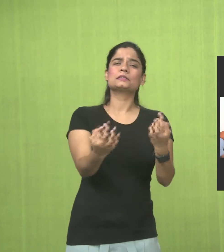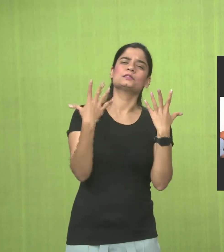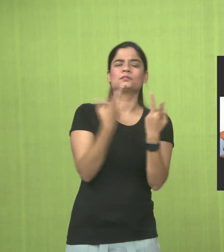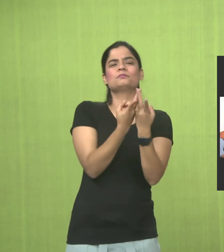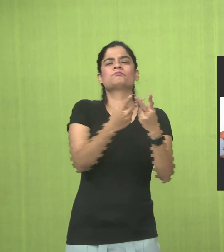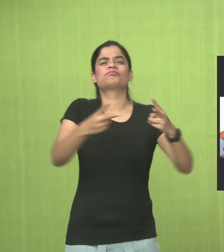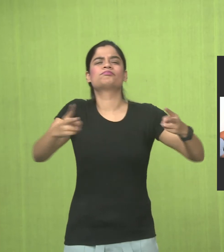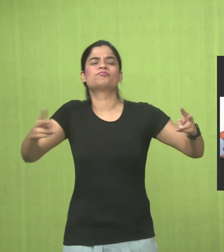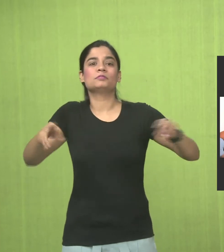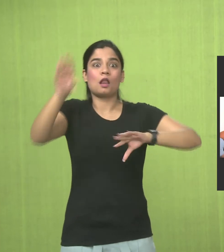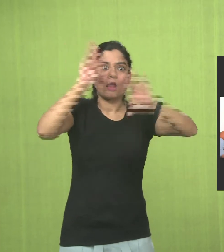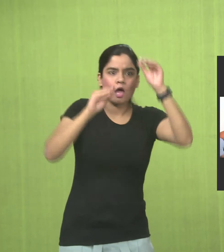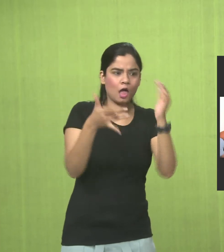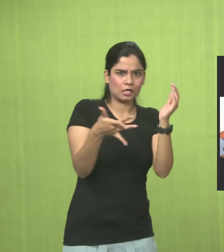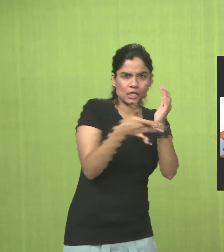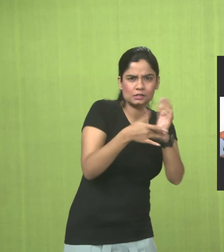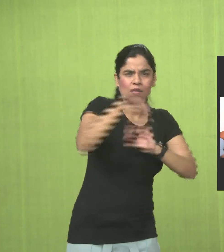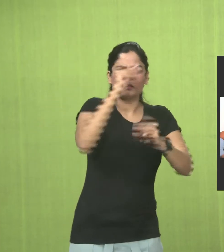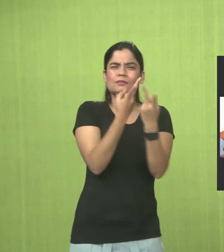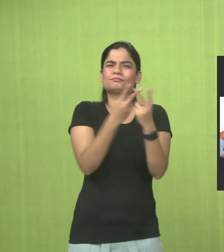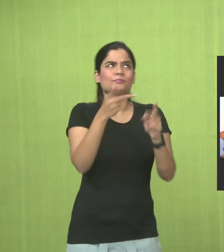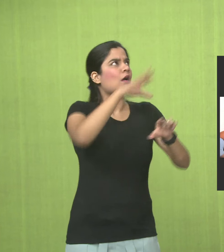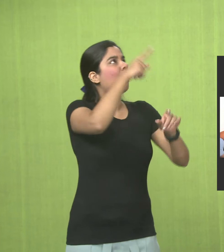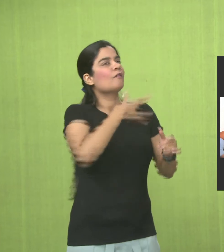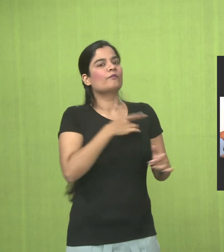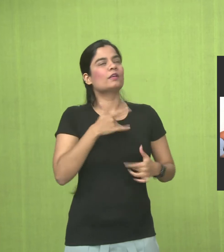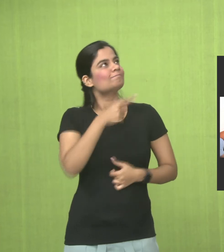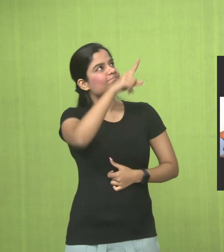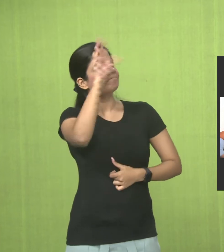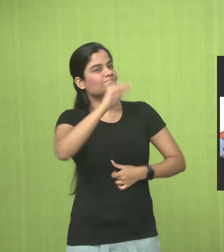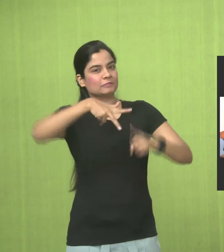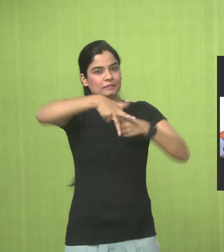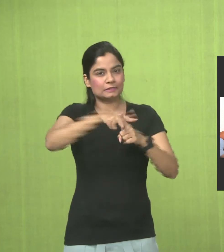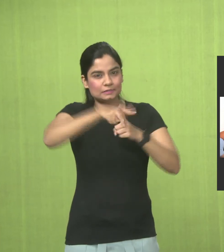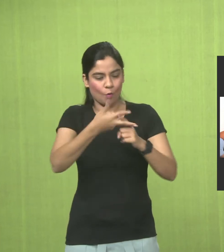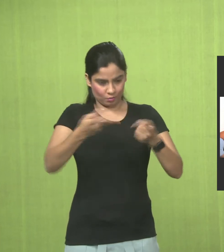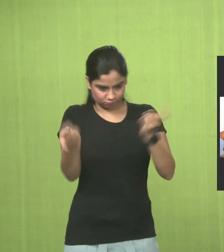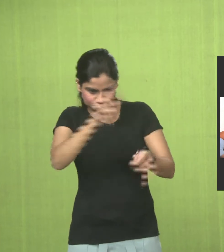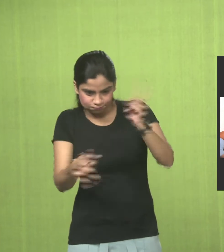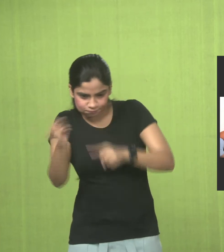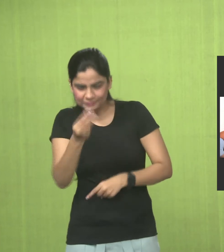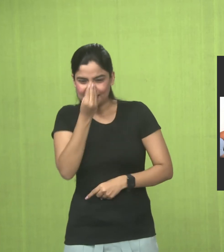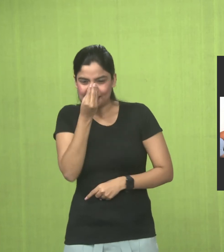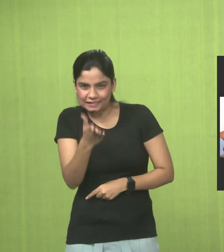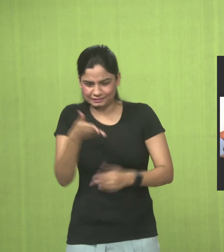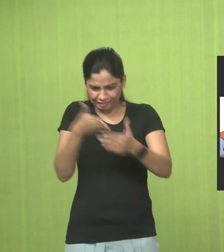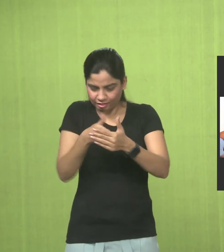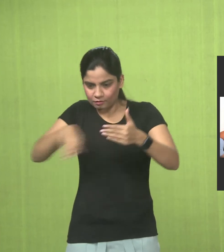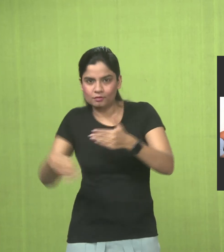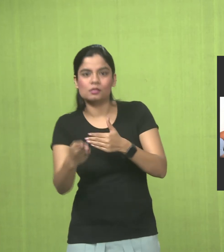Home science helps us in adopting new skills and taking up new different roles, helps us in